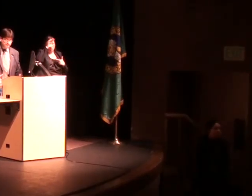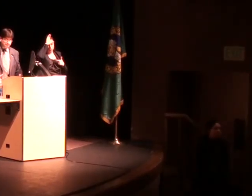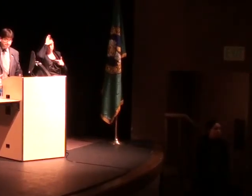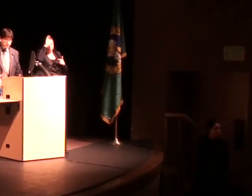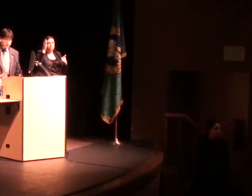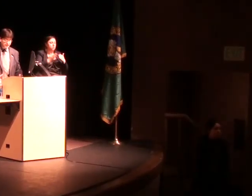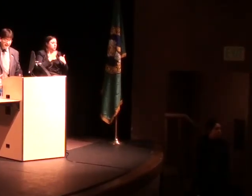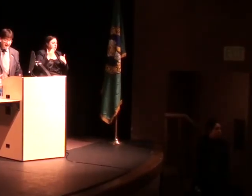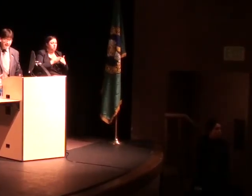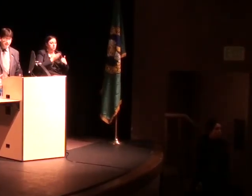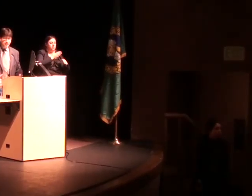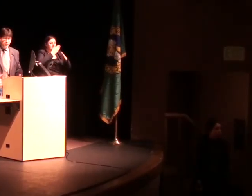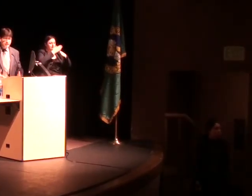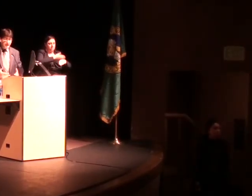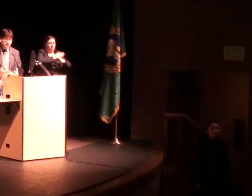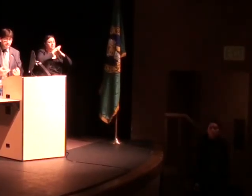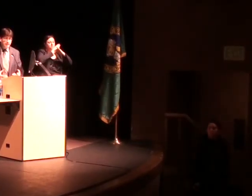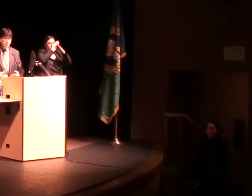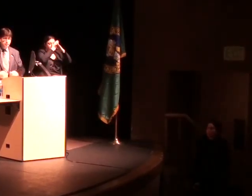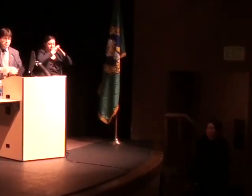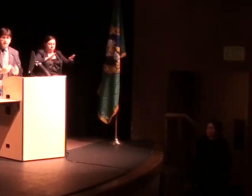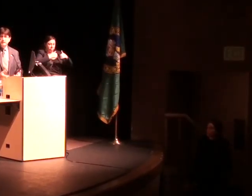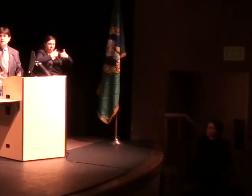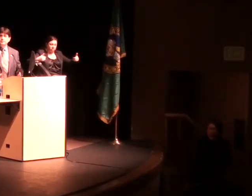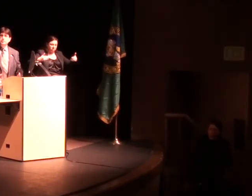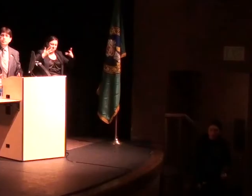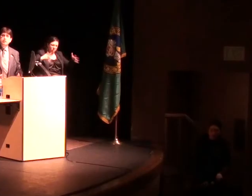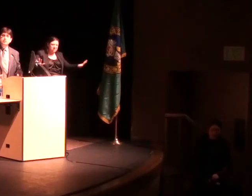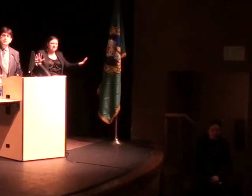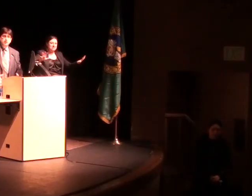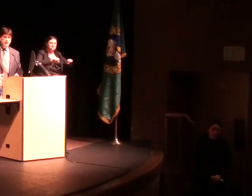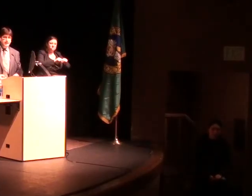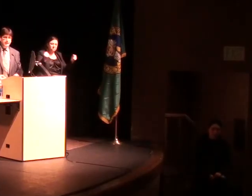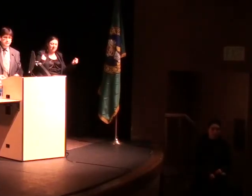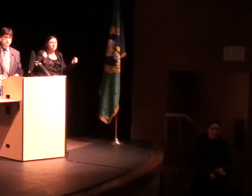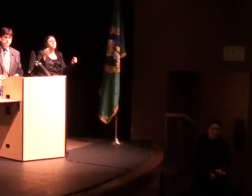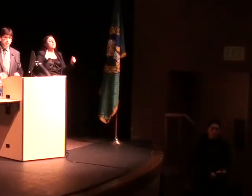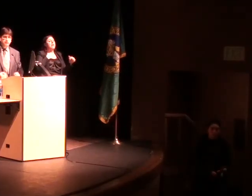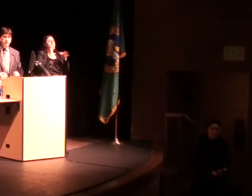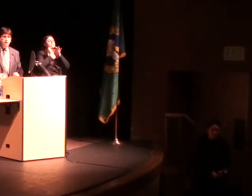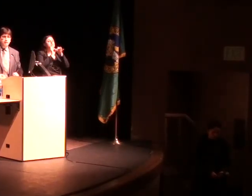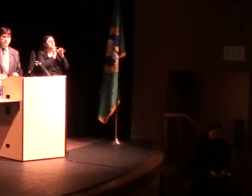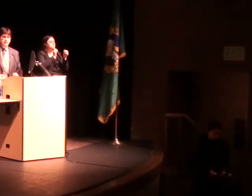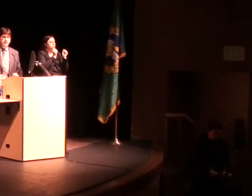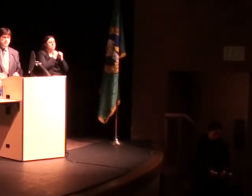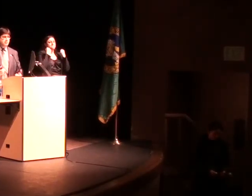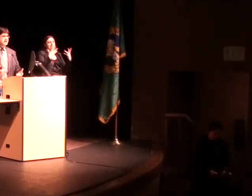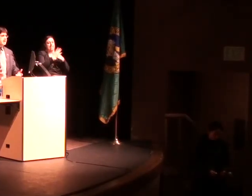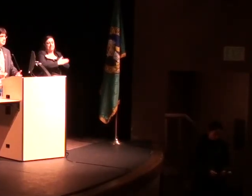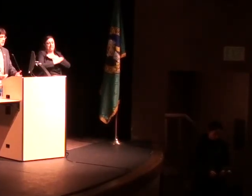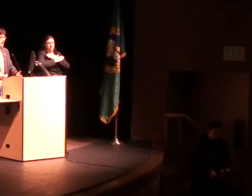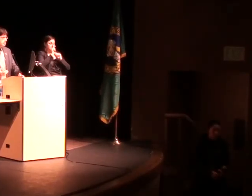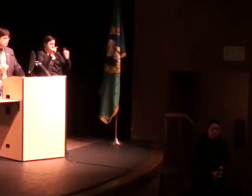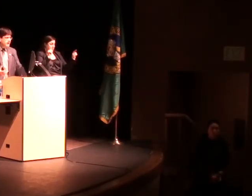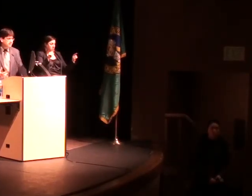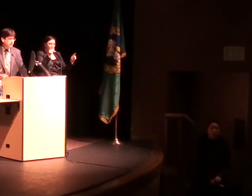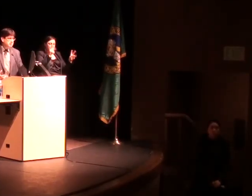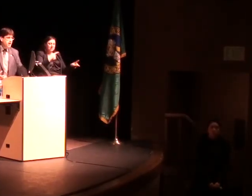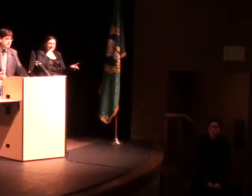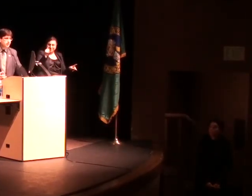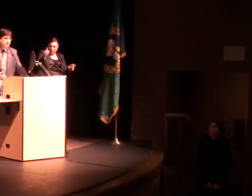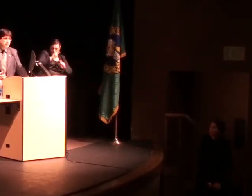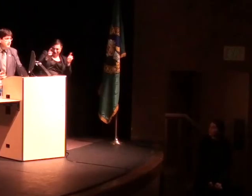And again, we have relations with many countries in the world. And so far, somebody asked me, are you ready